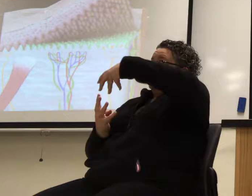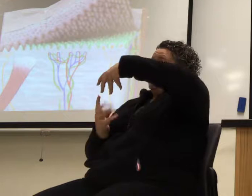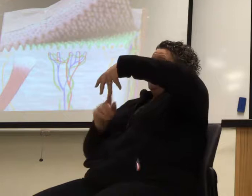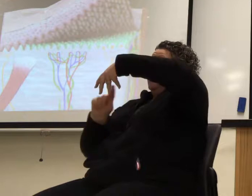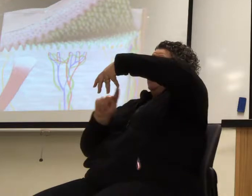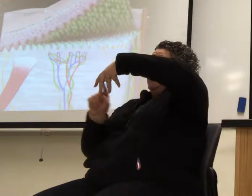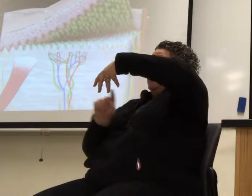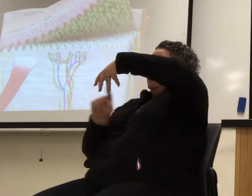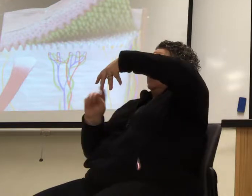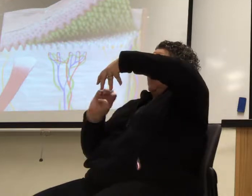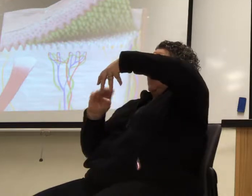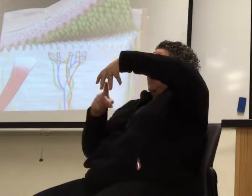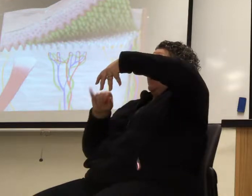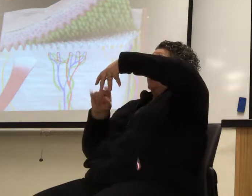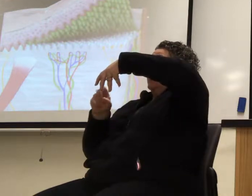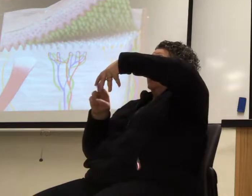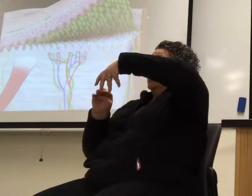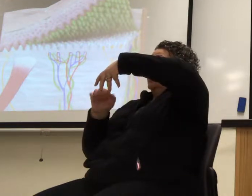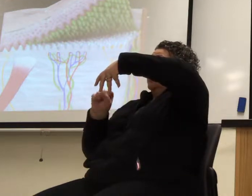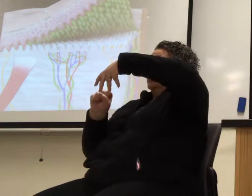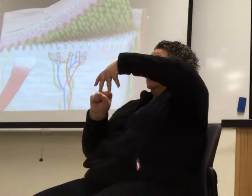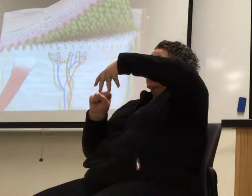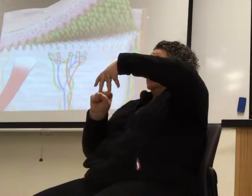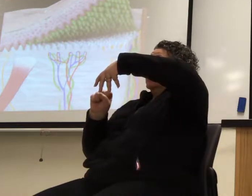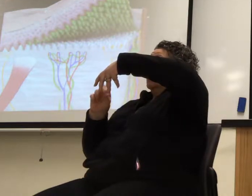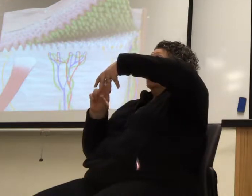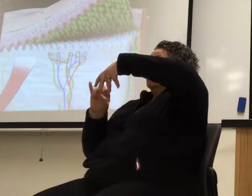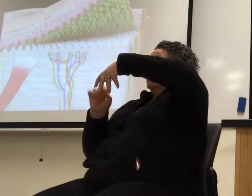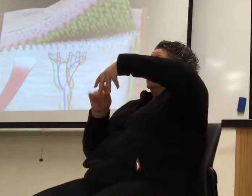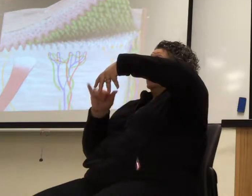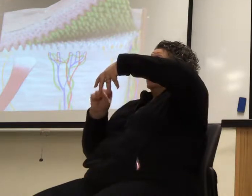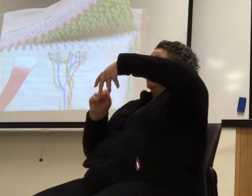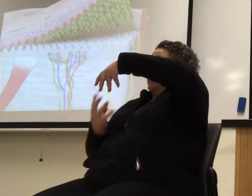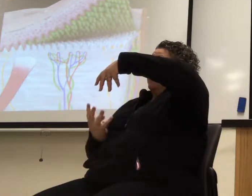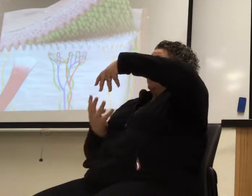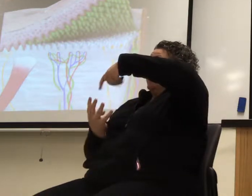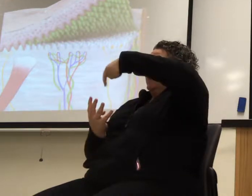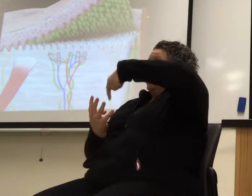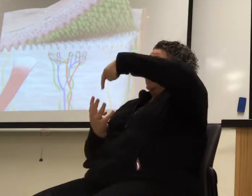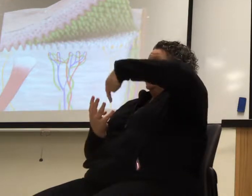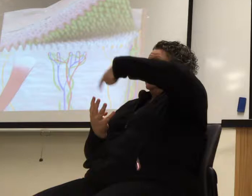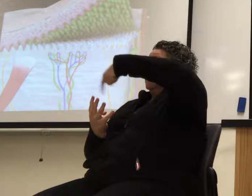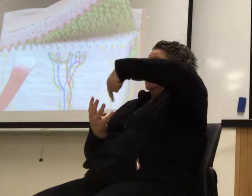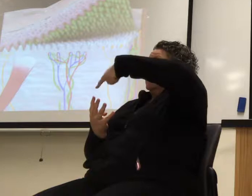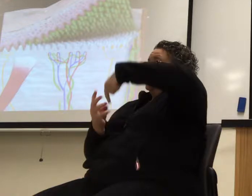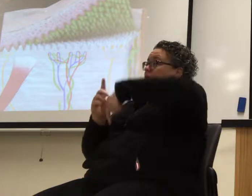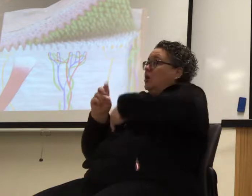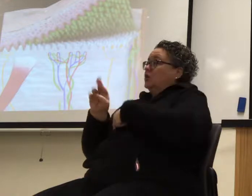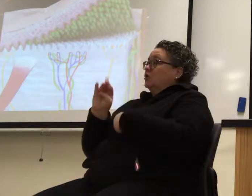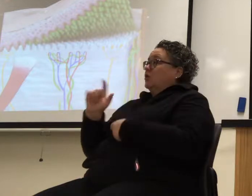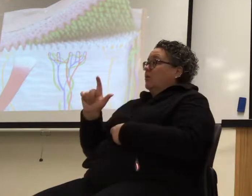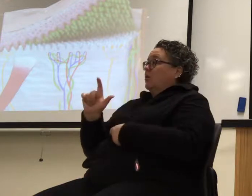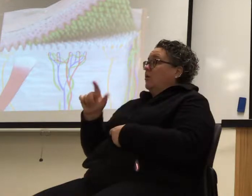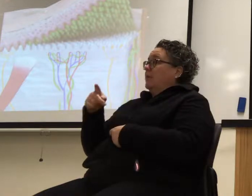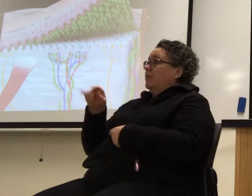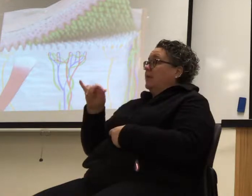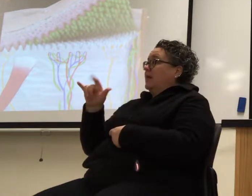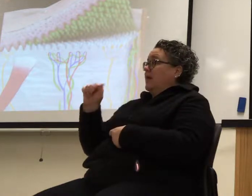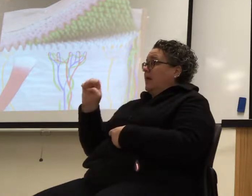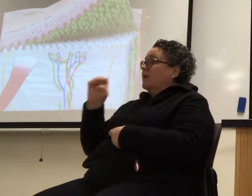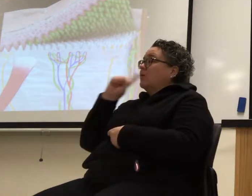Okay? So that's how the two interact. So when you have this kind of ridge-papillae